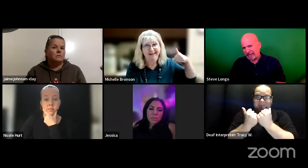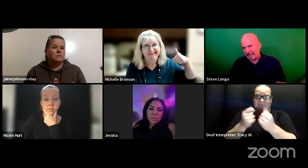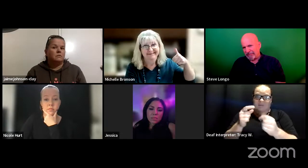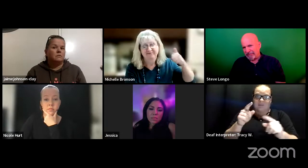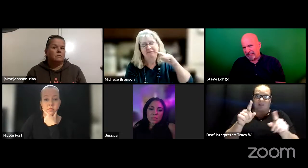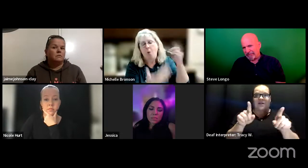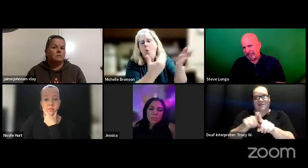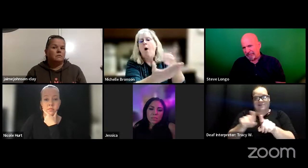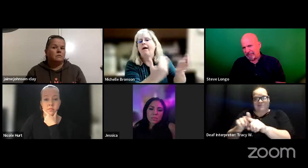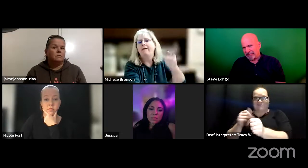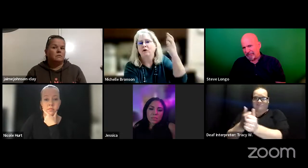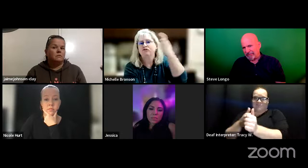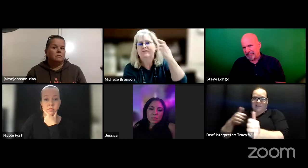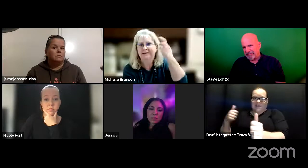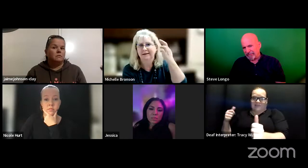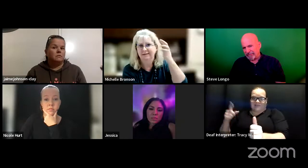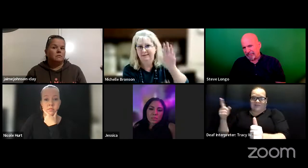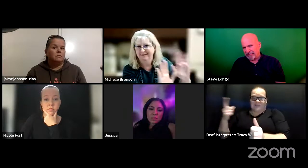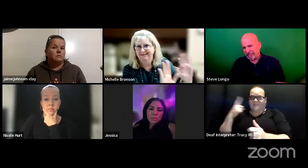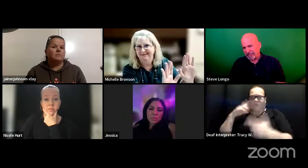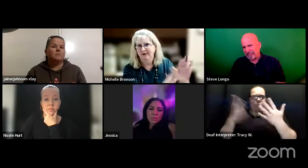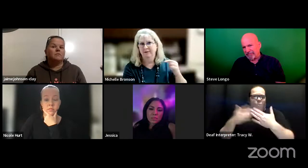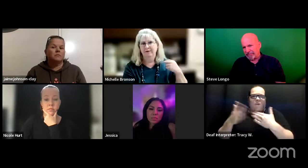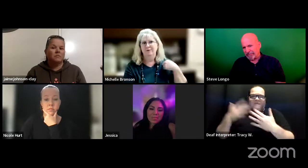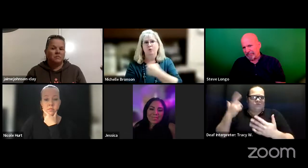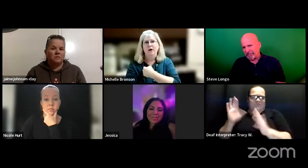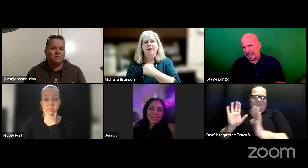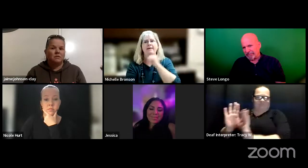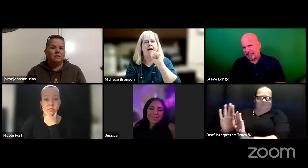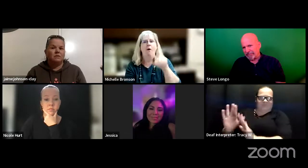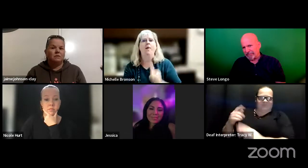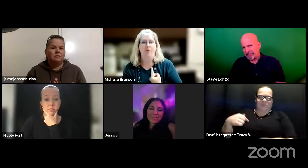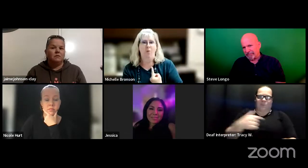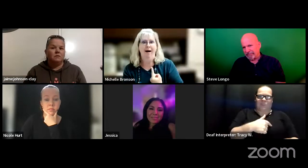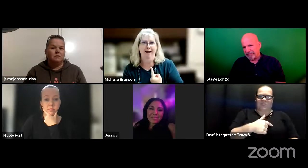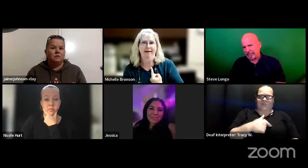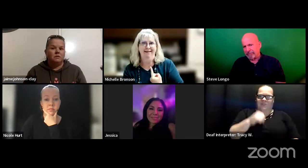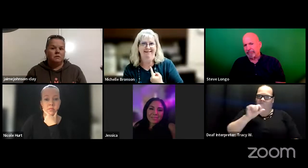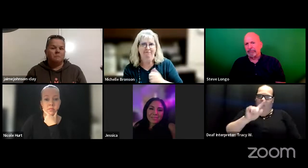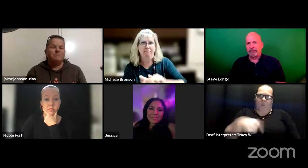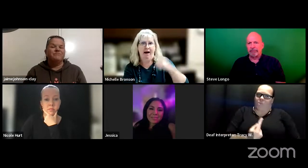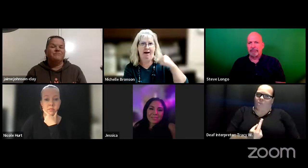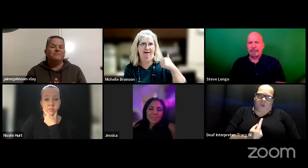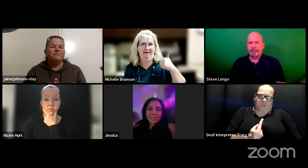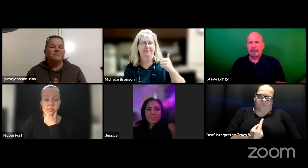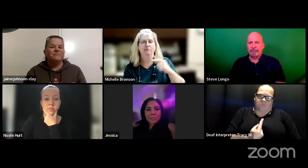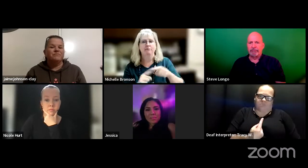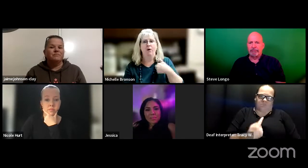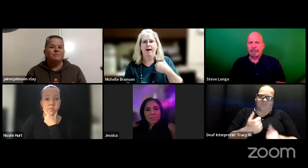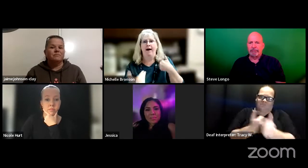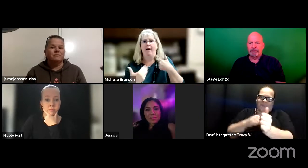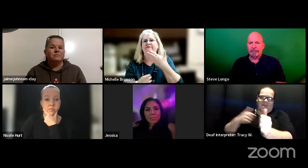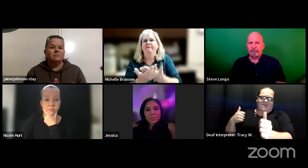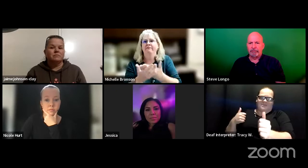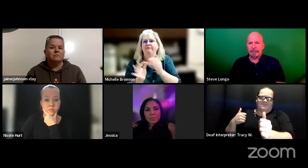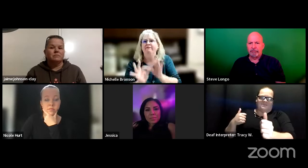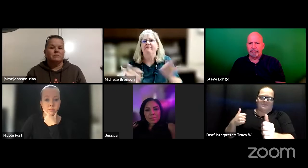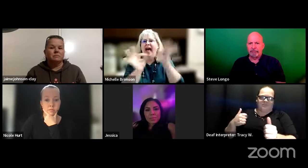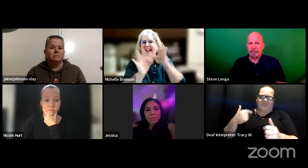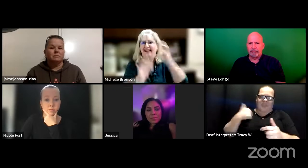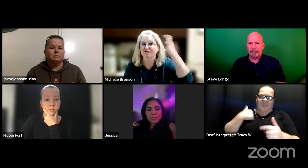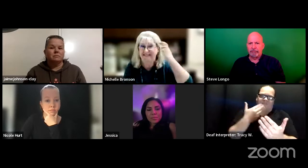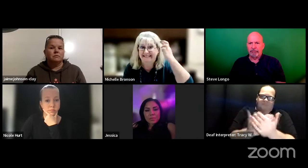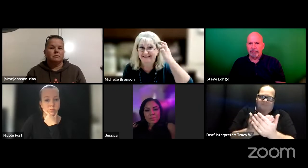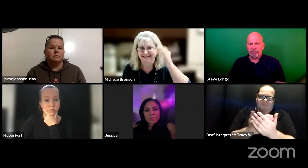deaf agencies are also behind for other reasons. So we are not the only ones that are